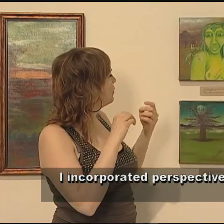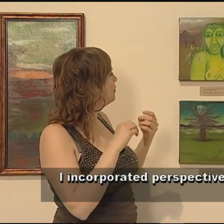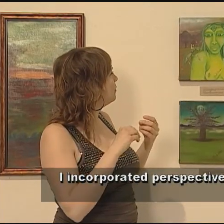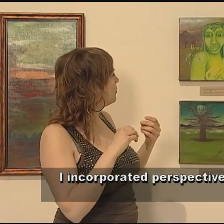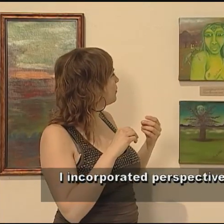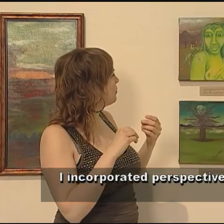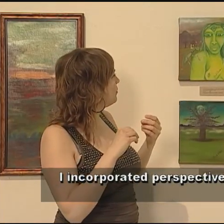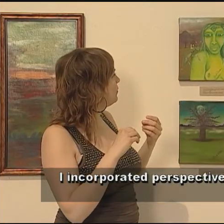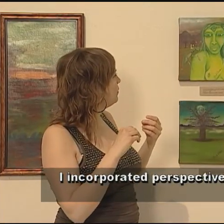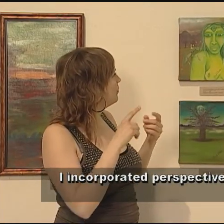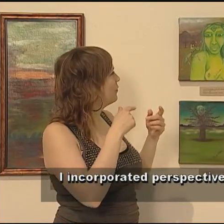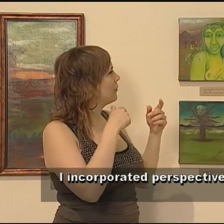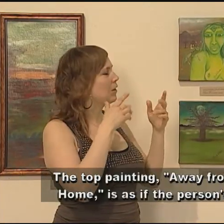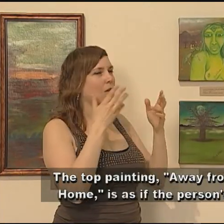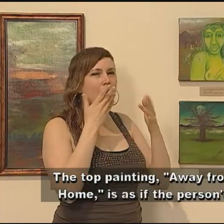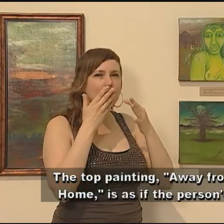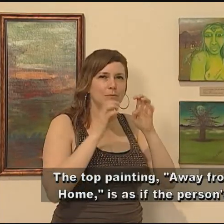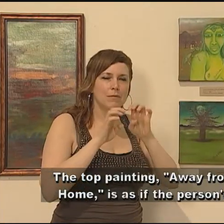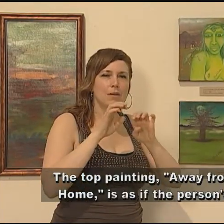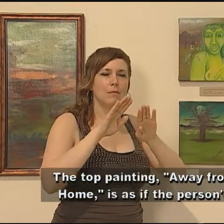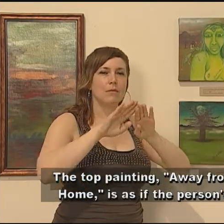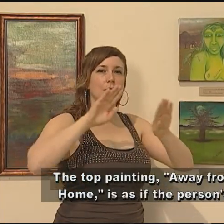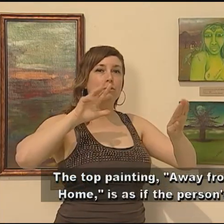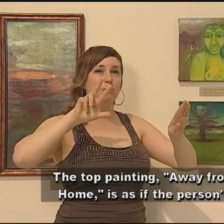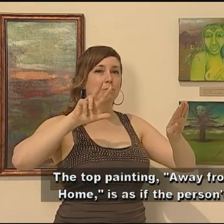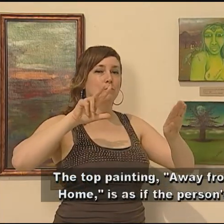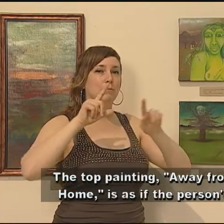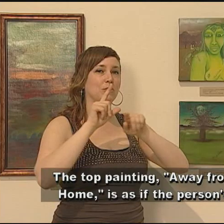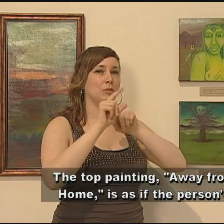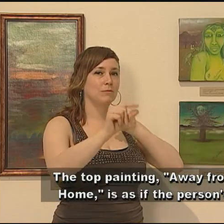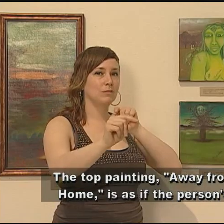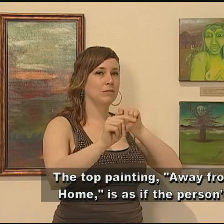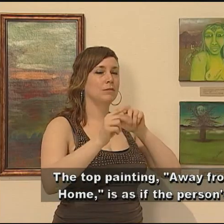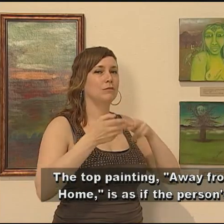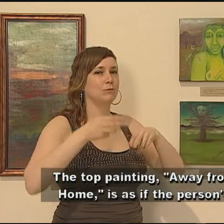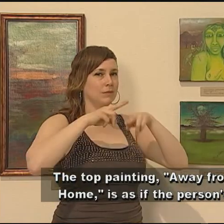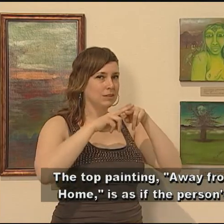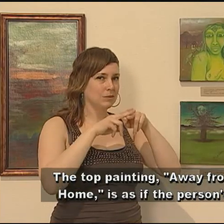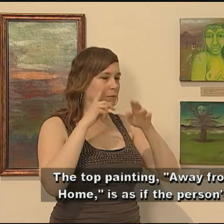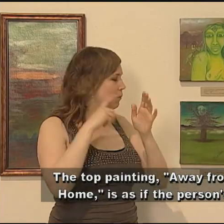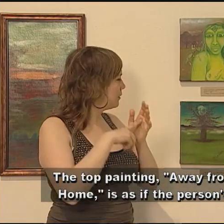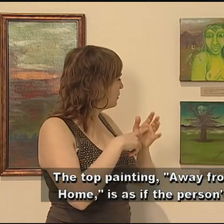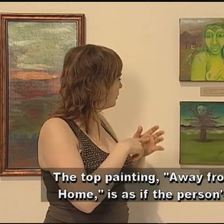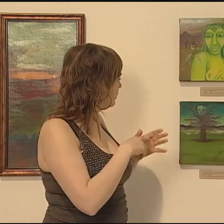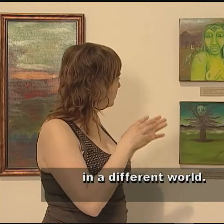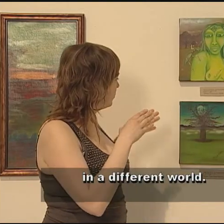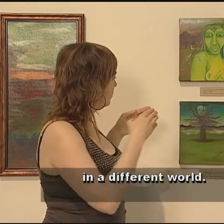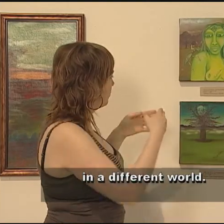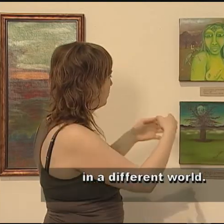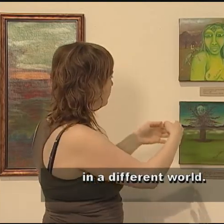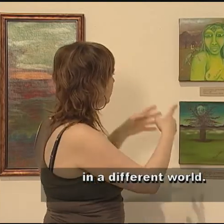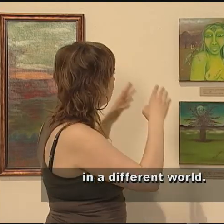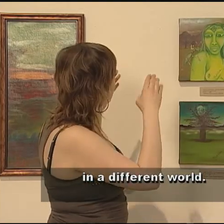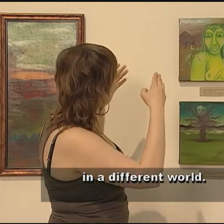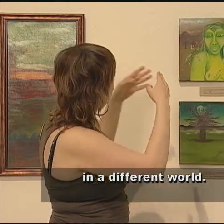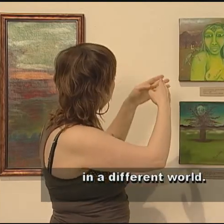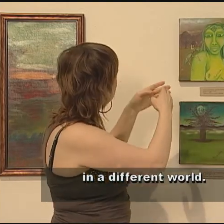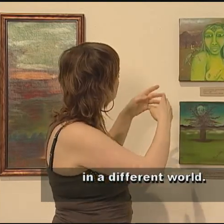I incorporated perspective. The top painting, Away from Home, is as if the person's in a different